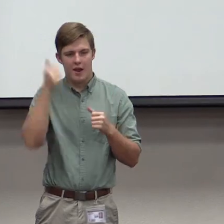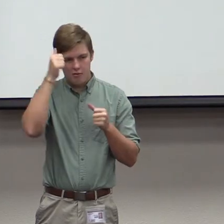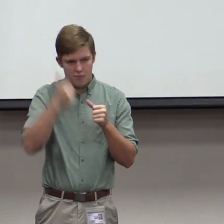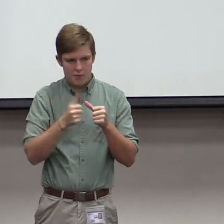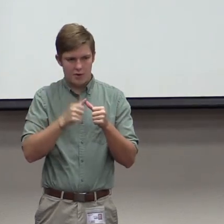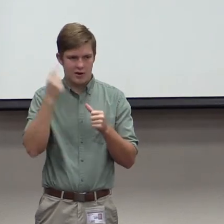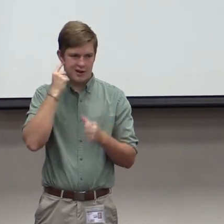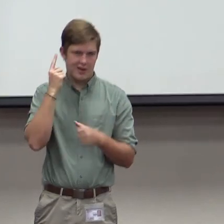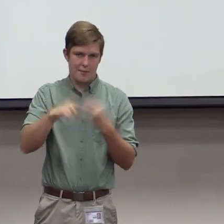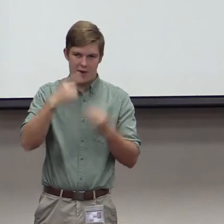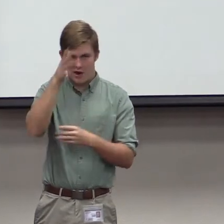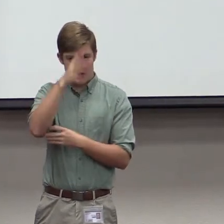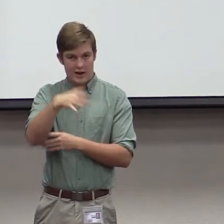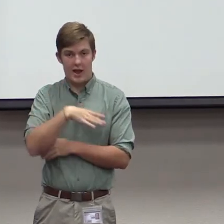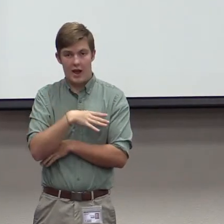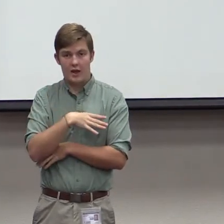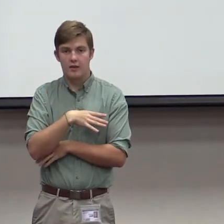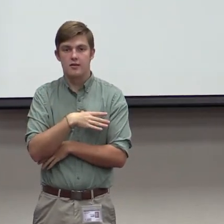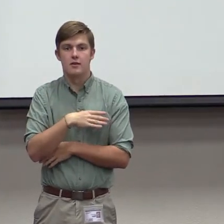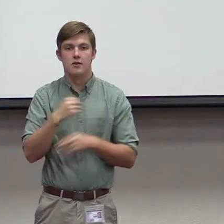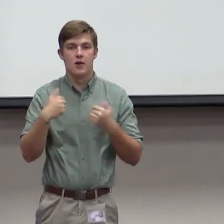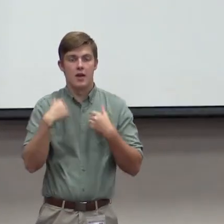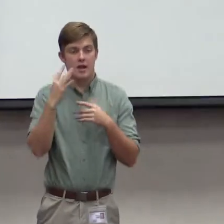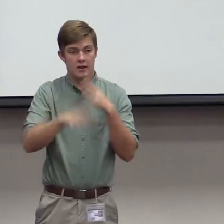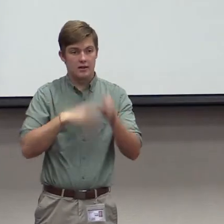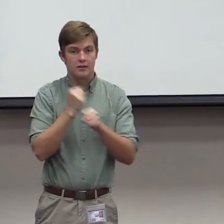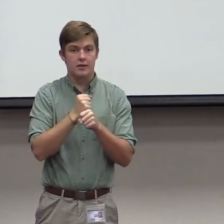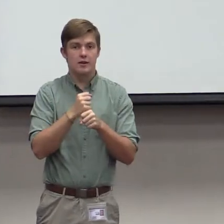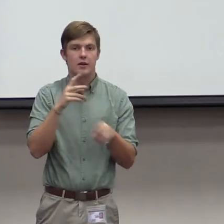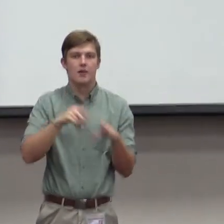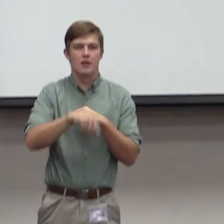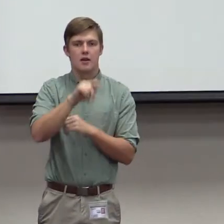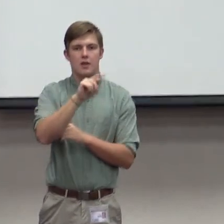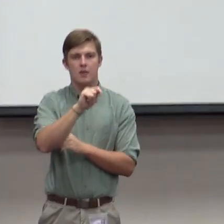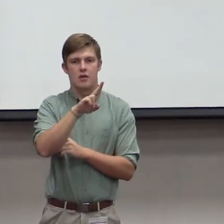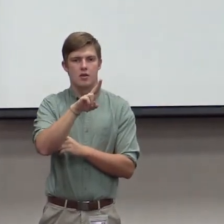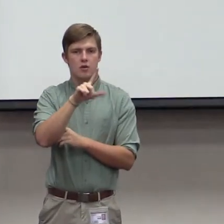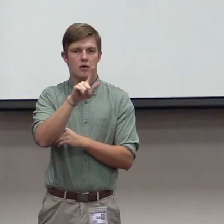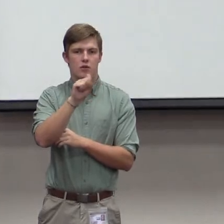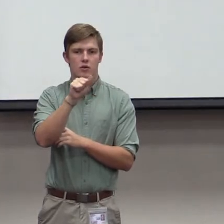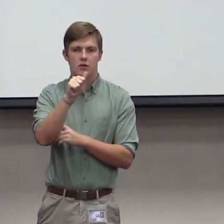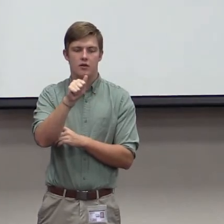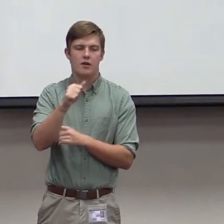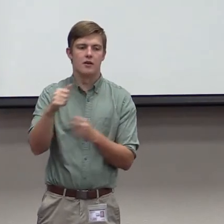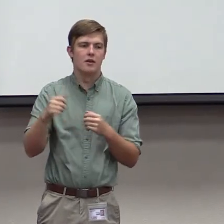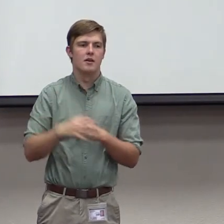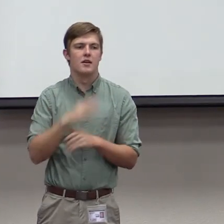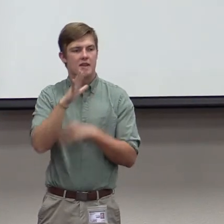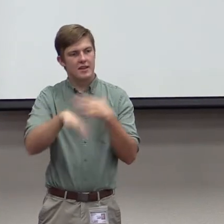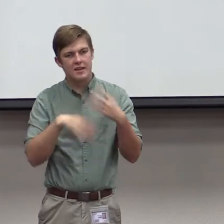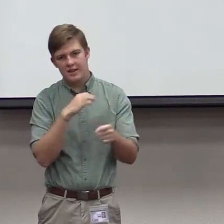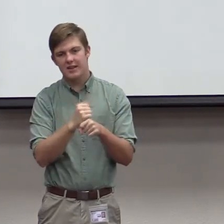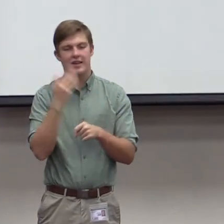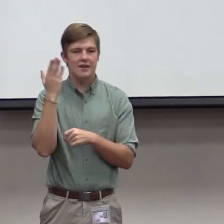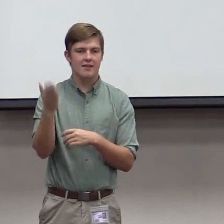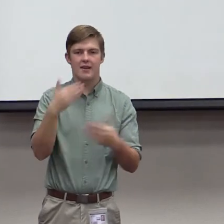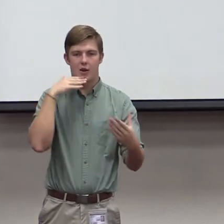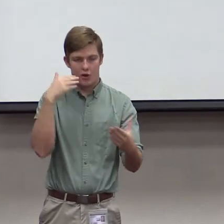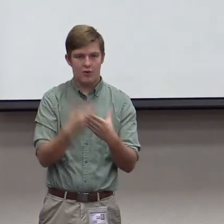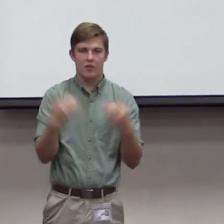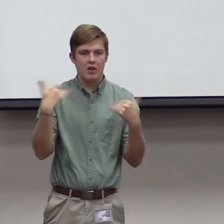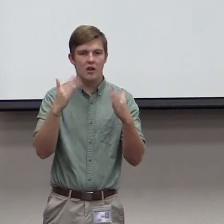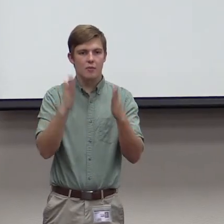this guy who spent years at Tulsa as a wide receiver for Tulsa. And he was a good player,